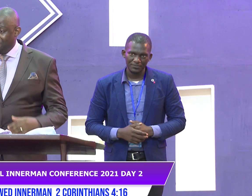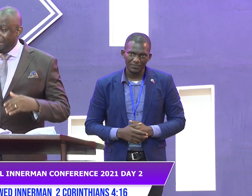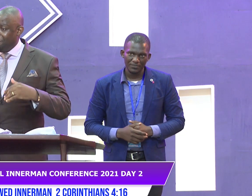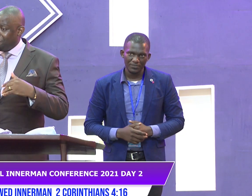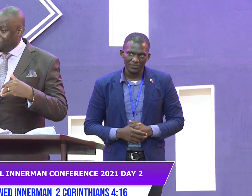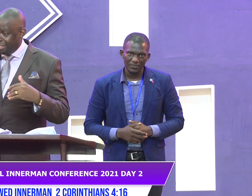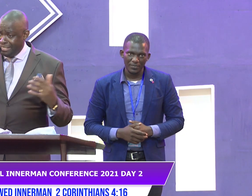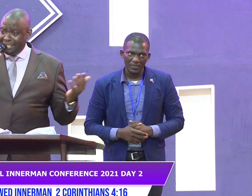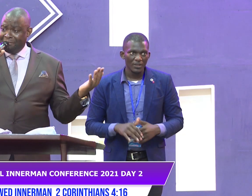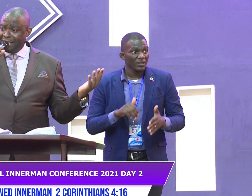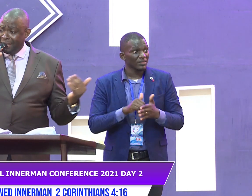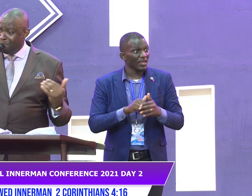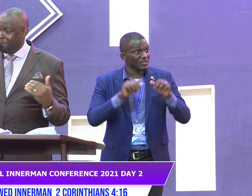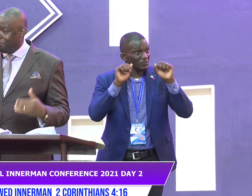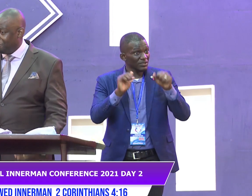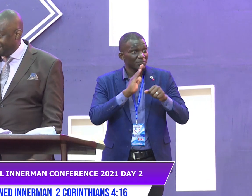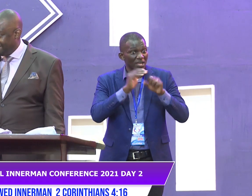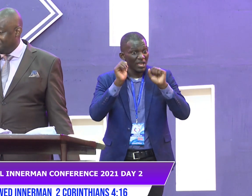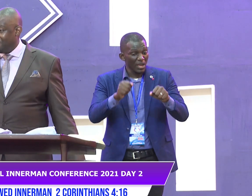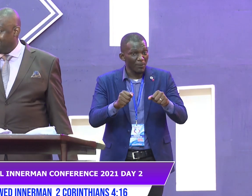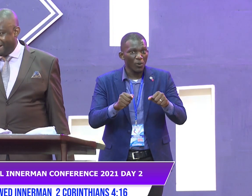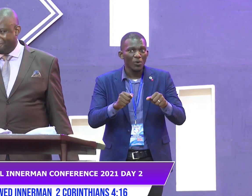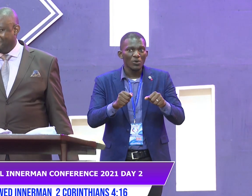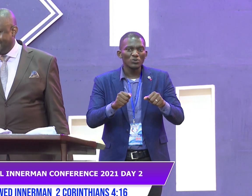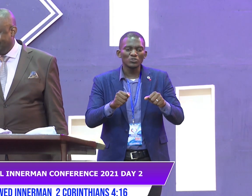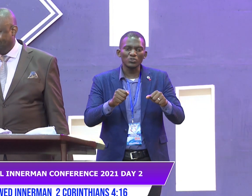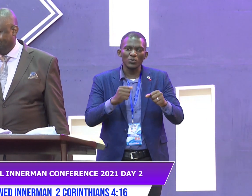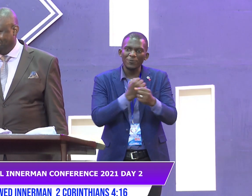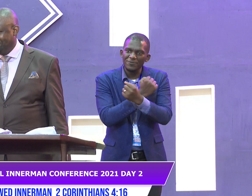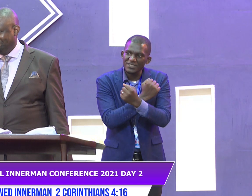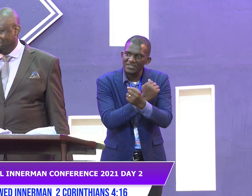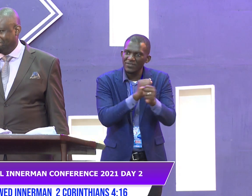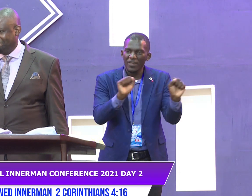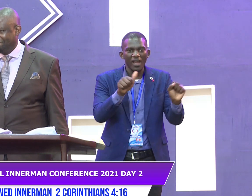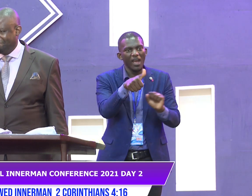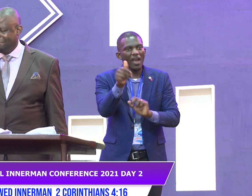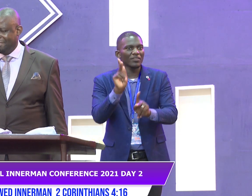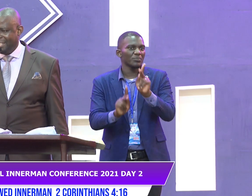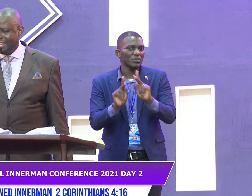that should be able to set even other people free who are bound.